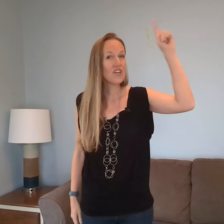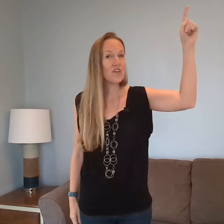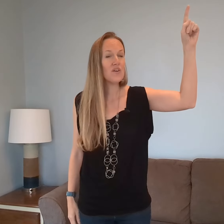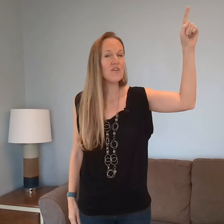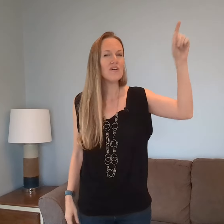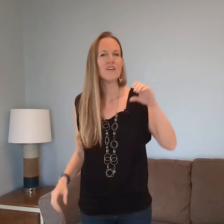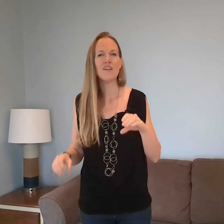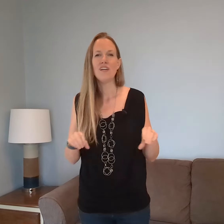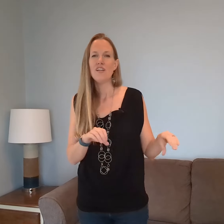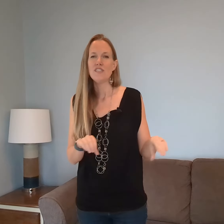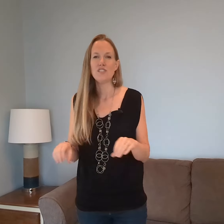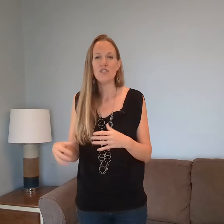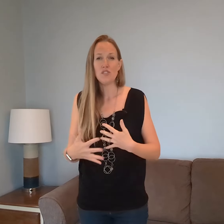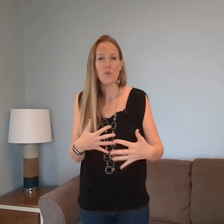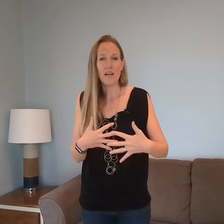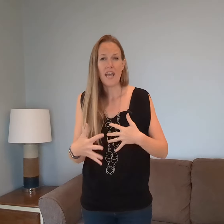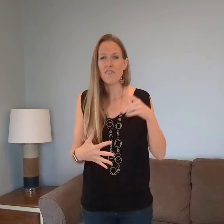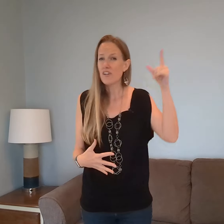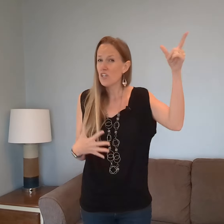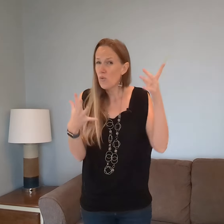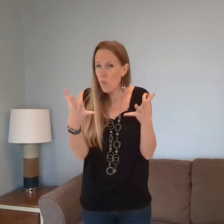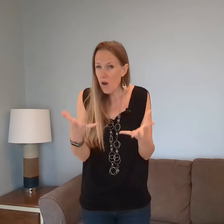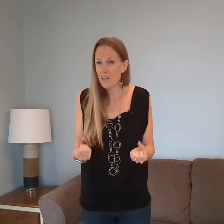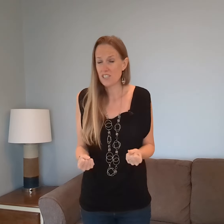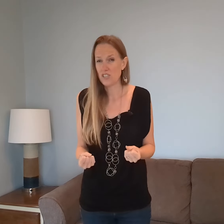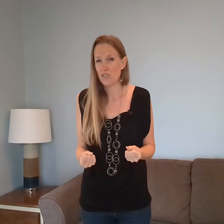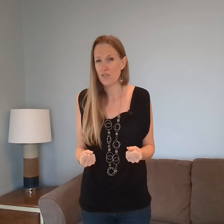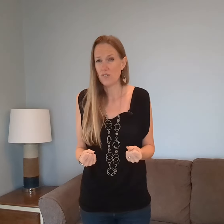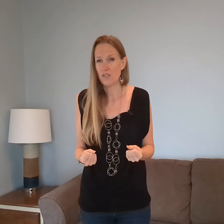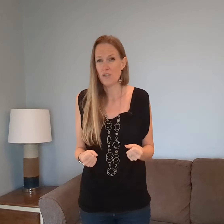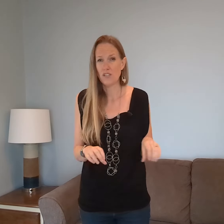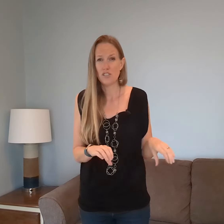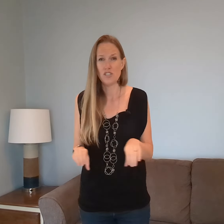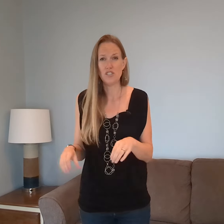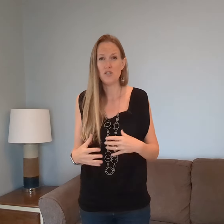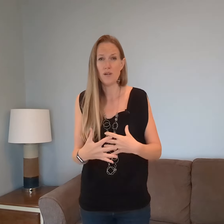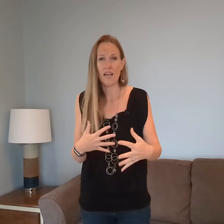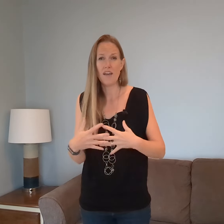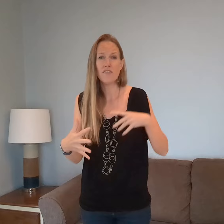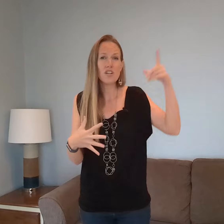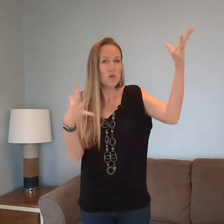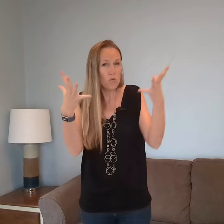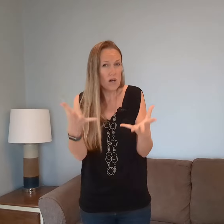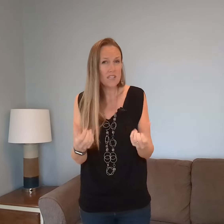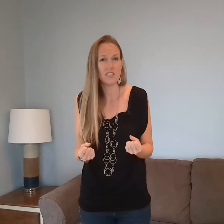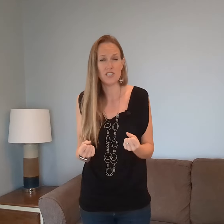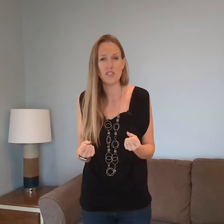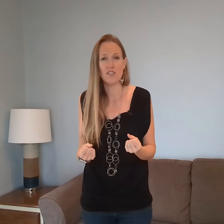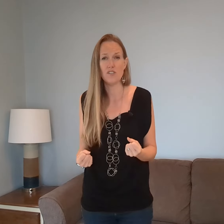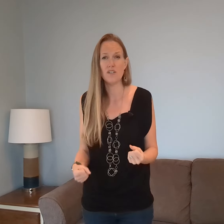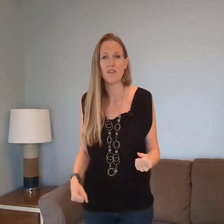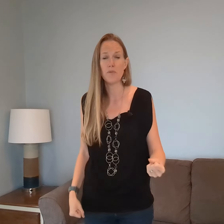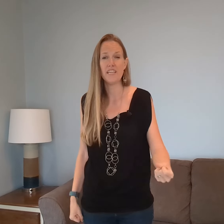you to do whatever you want to do whatever you want to. And it